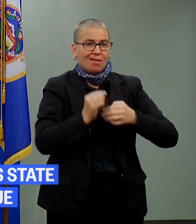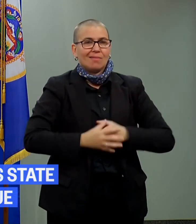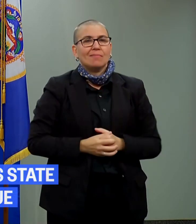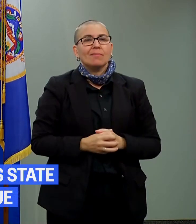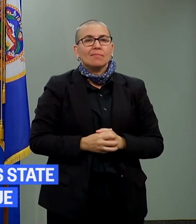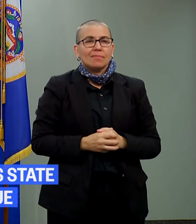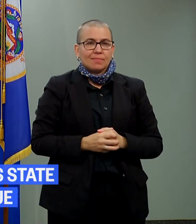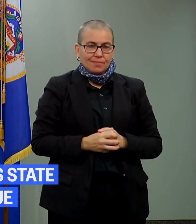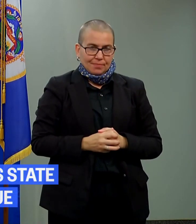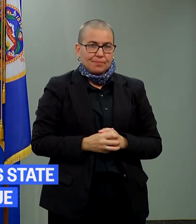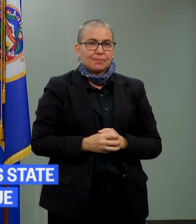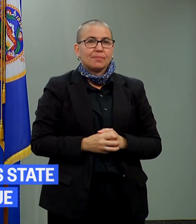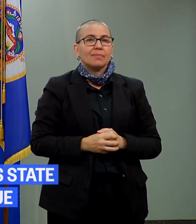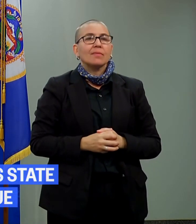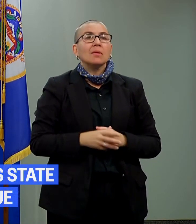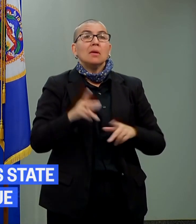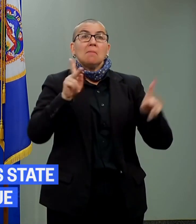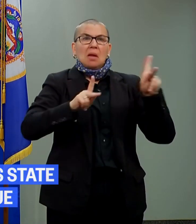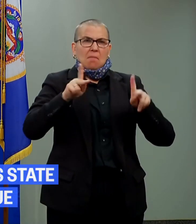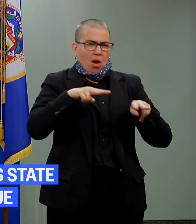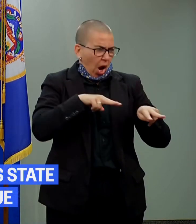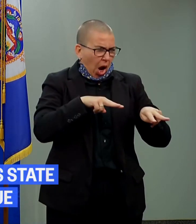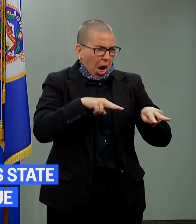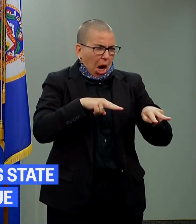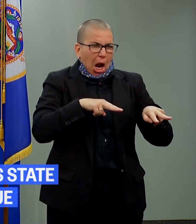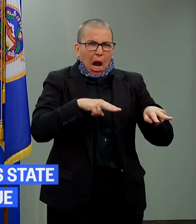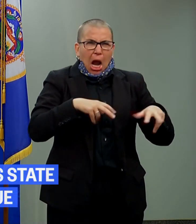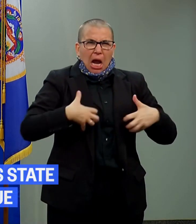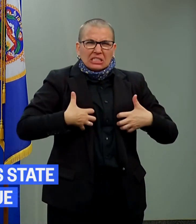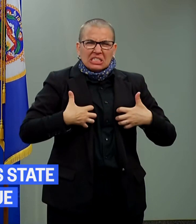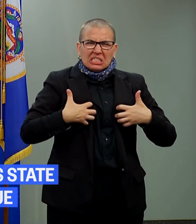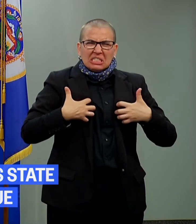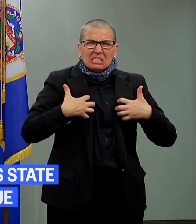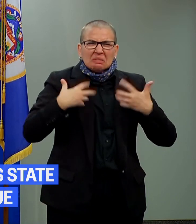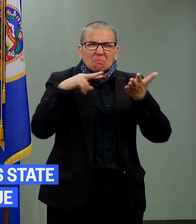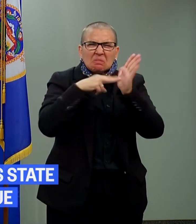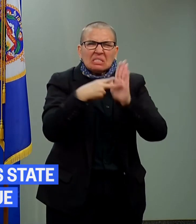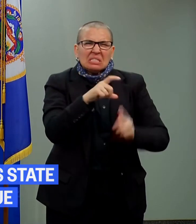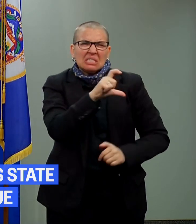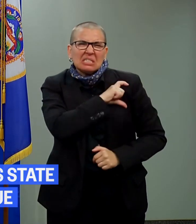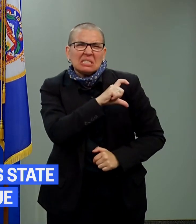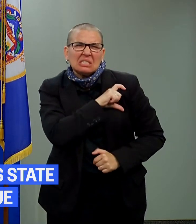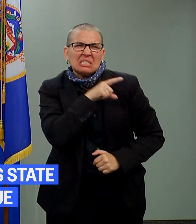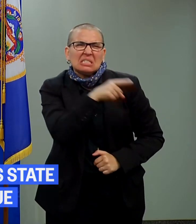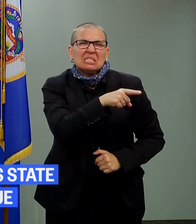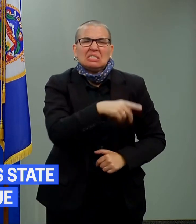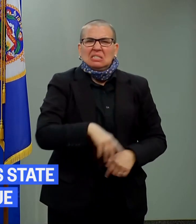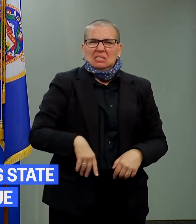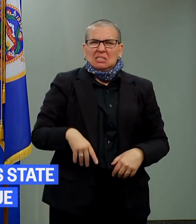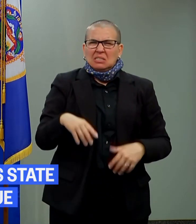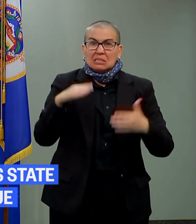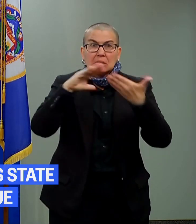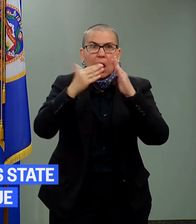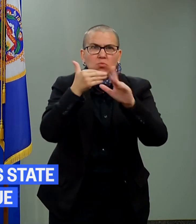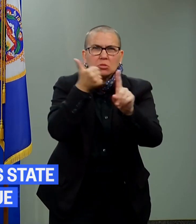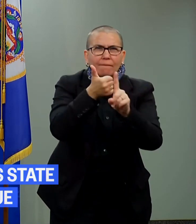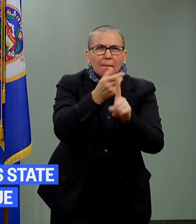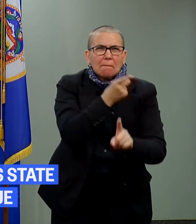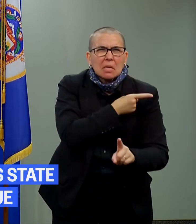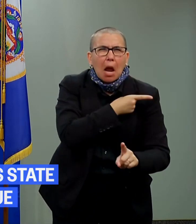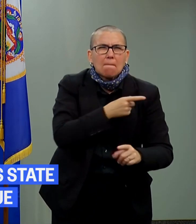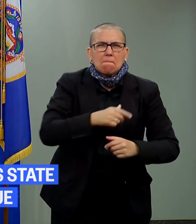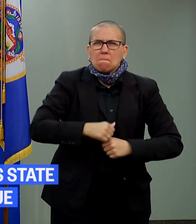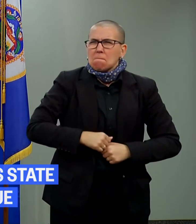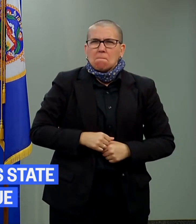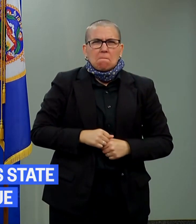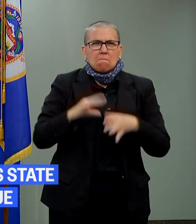in town or out of town. The one thing that's absolutely clear to me is those folks who would seek to act